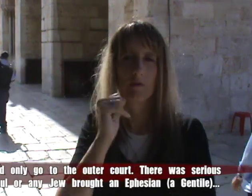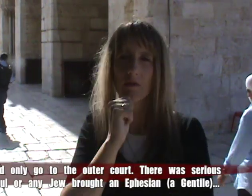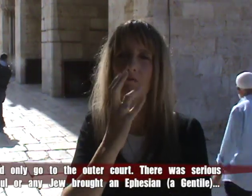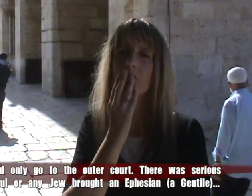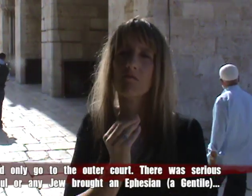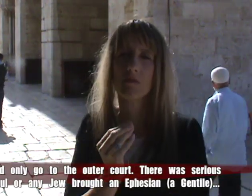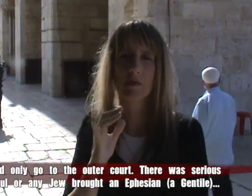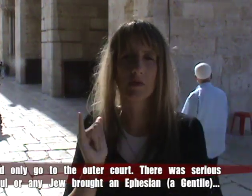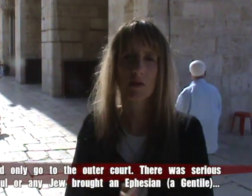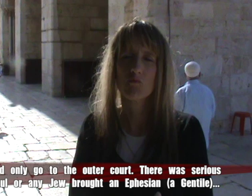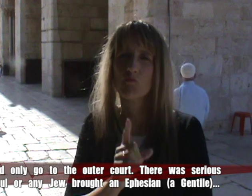law.